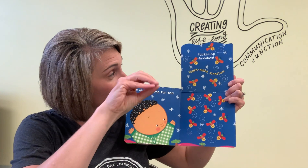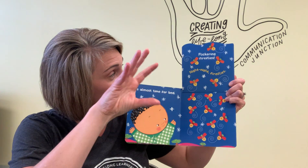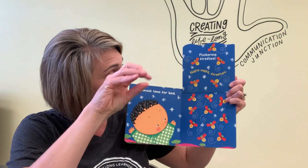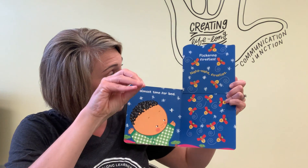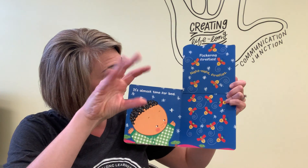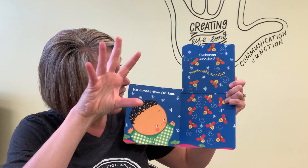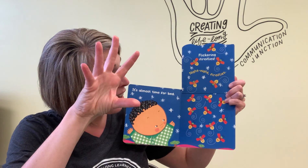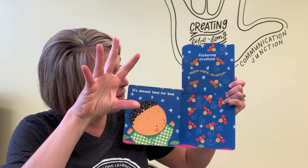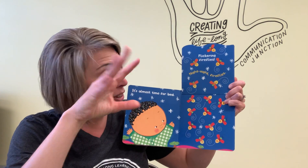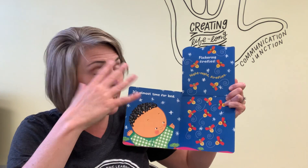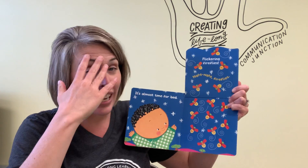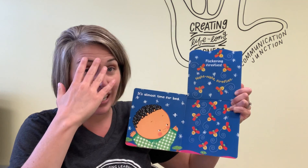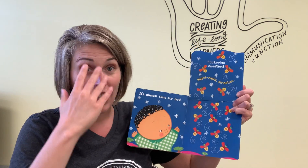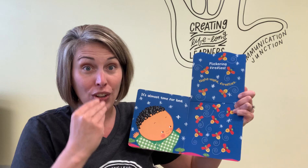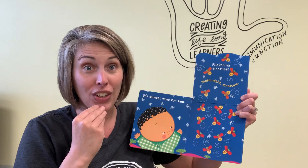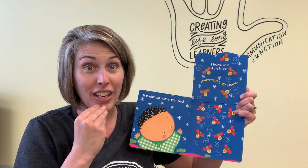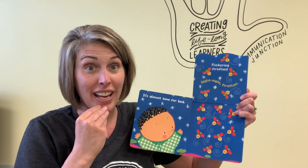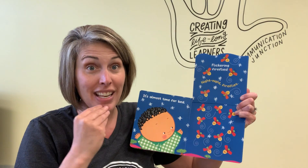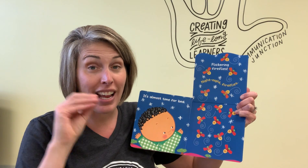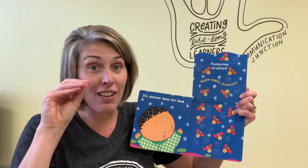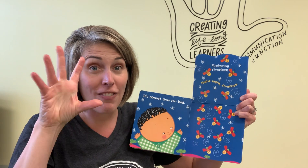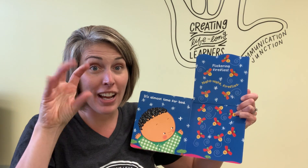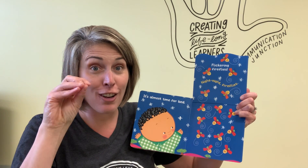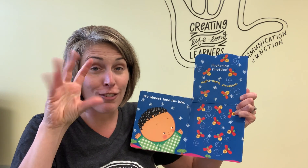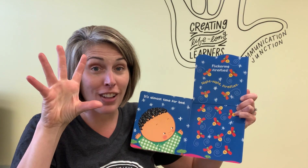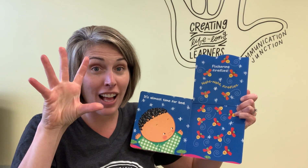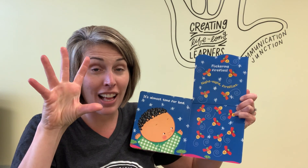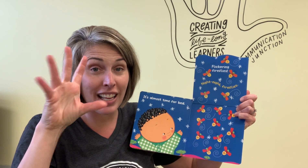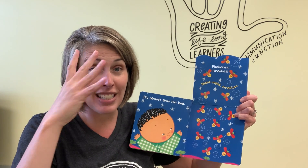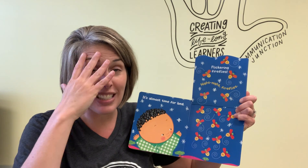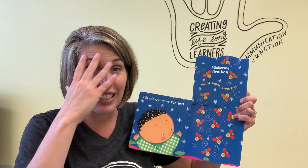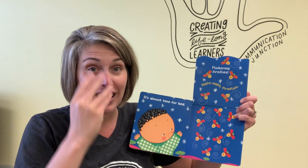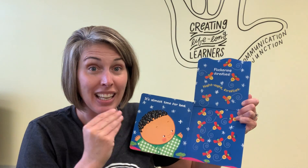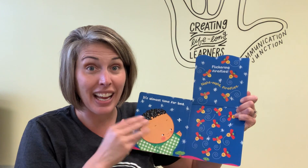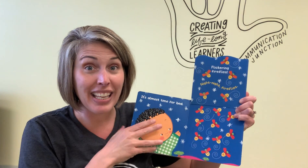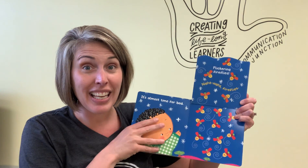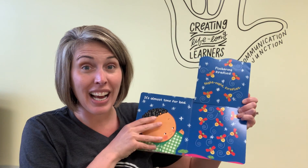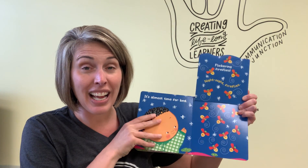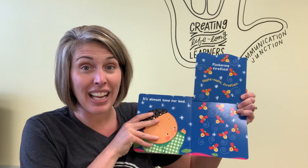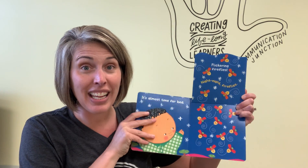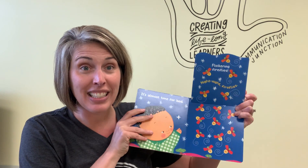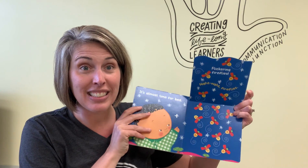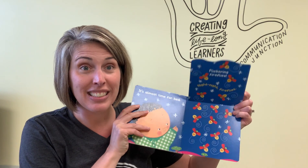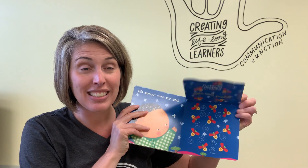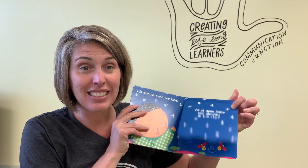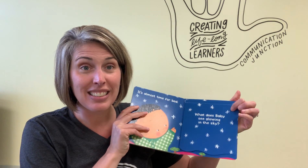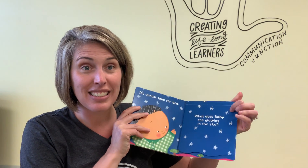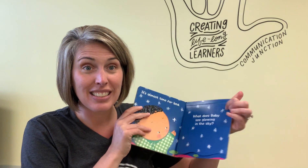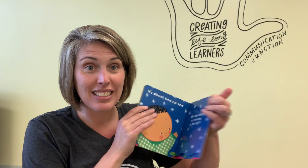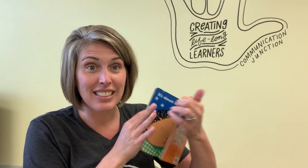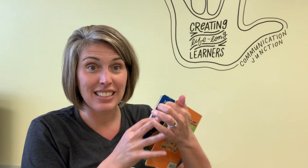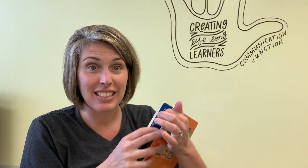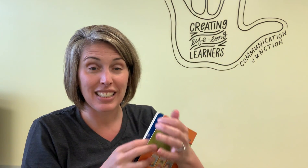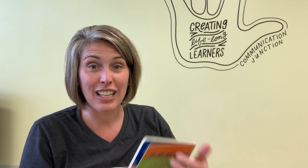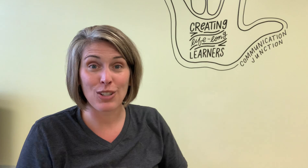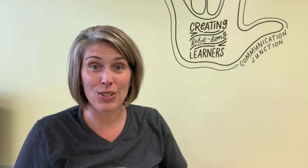buzzing around. Night, night, fireflies. Night, night. You